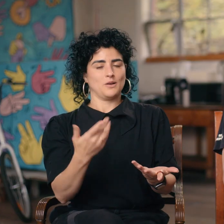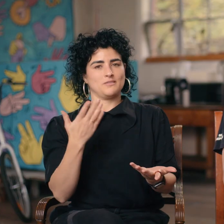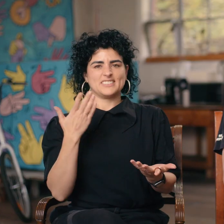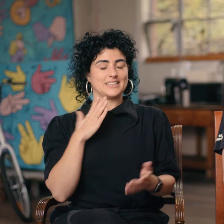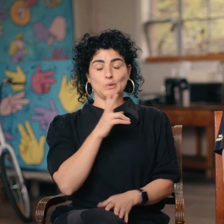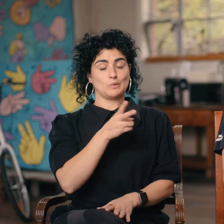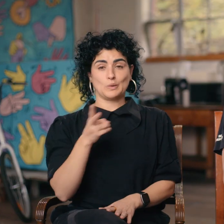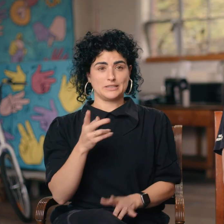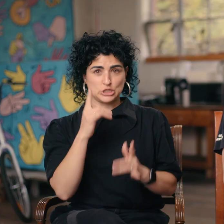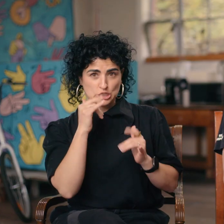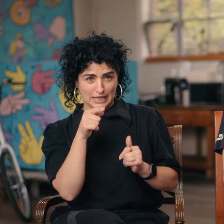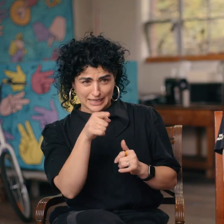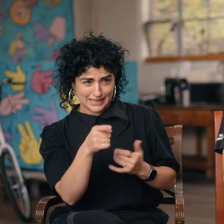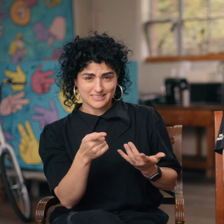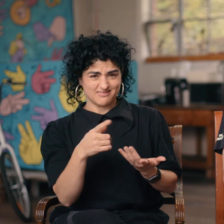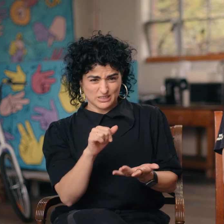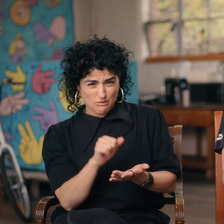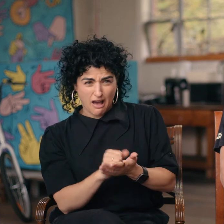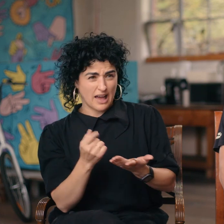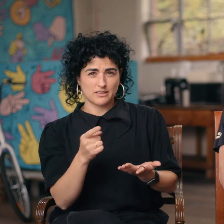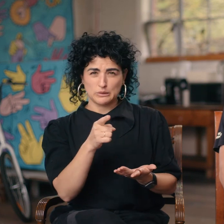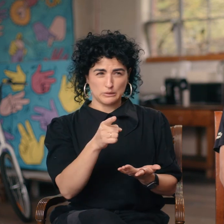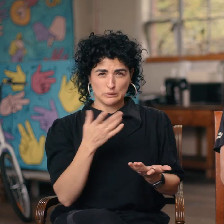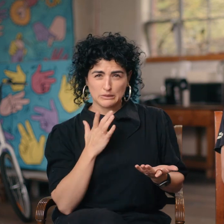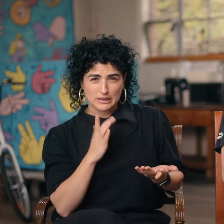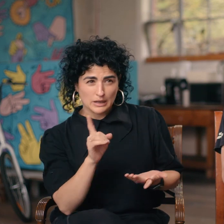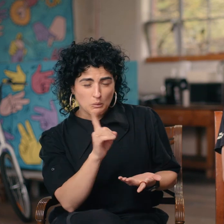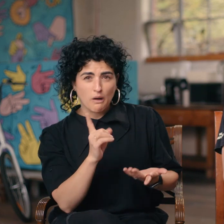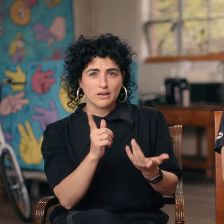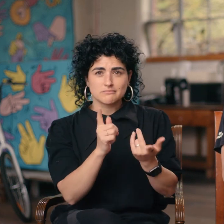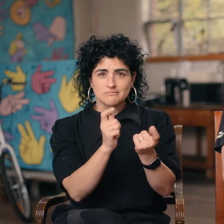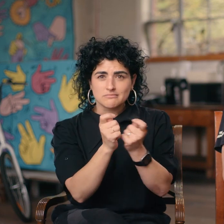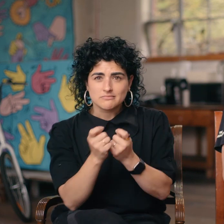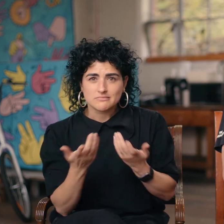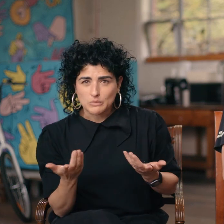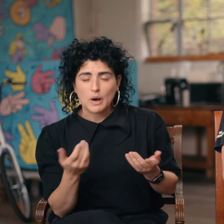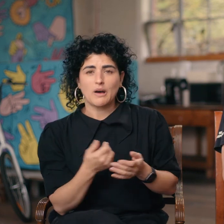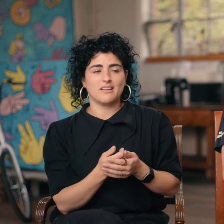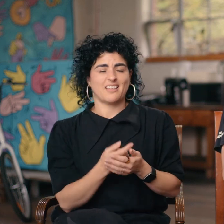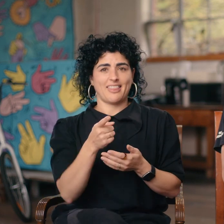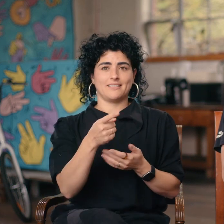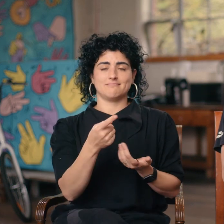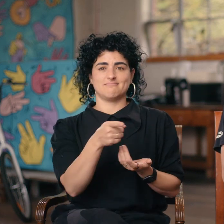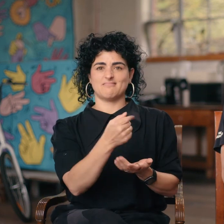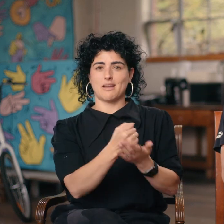if there's anything they need or any adjustments that I can make. And I think that's essential.